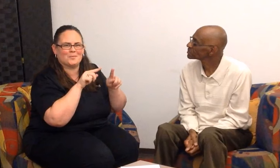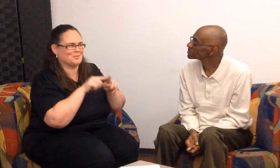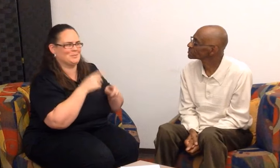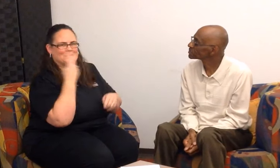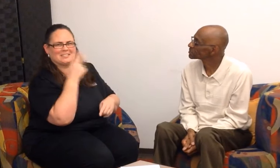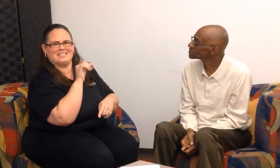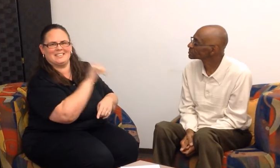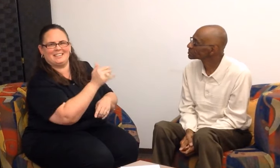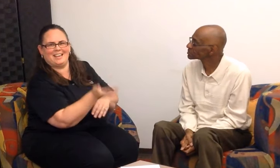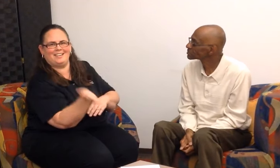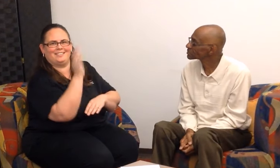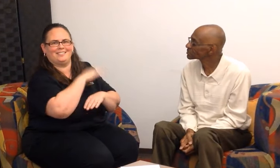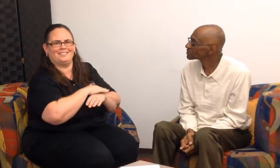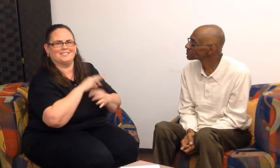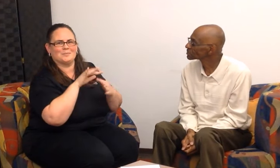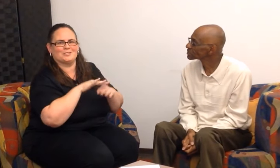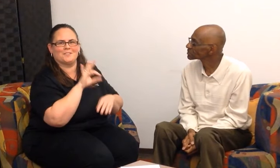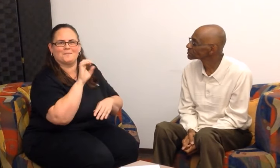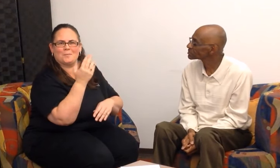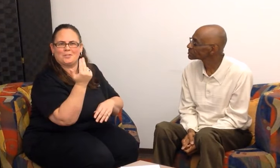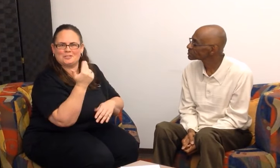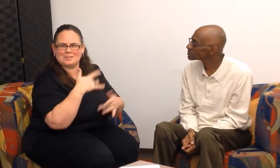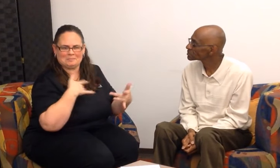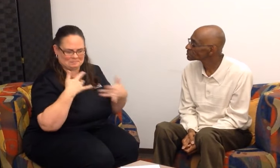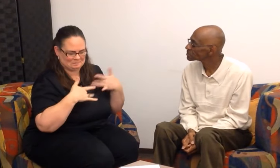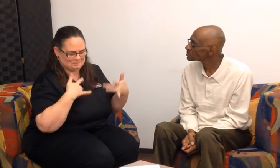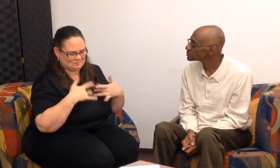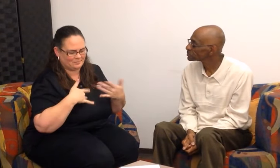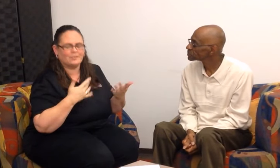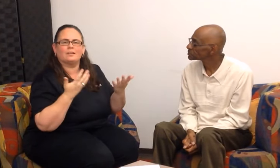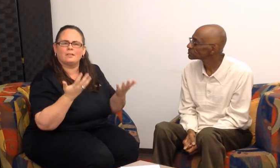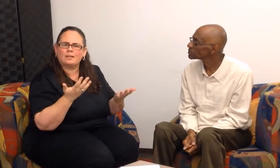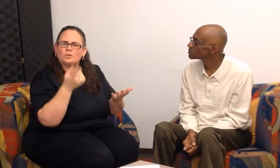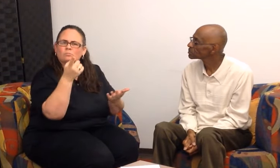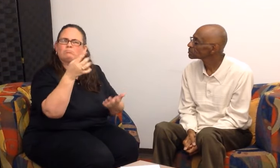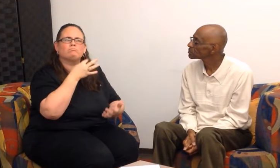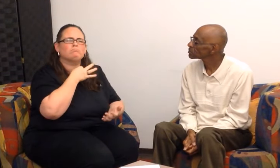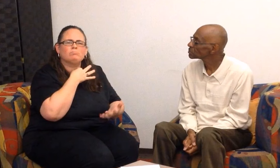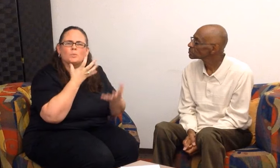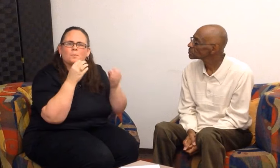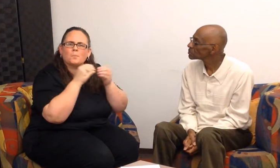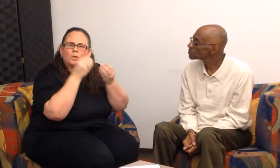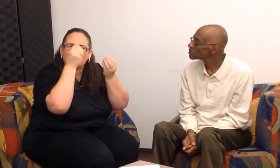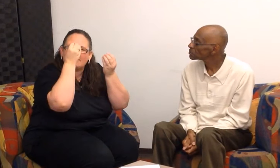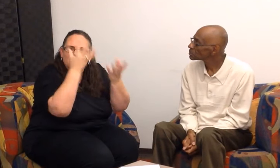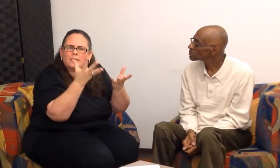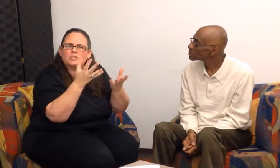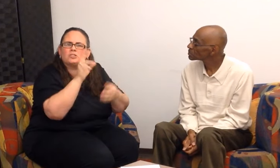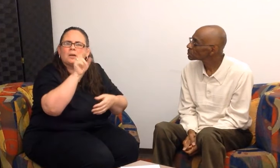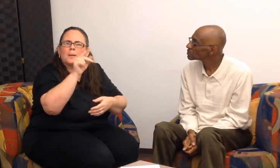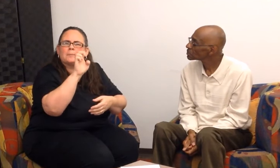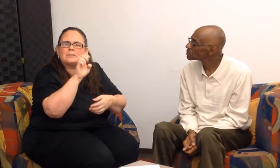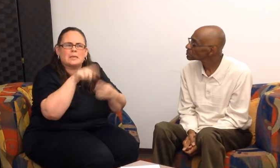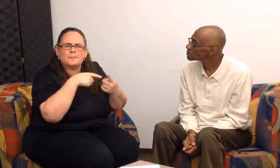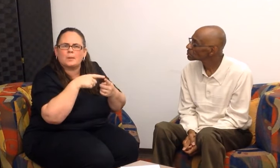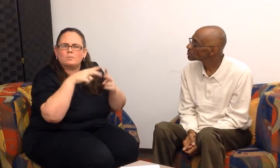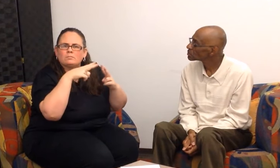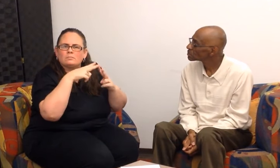I am really looking forward to both events. I am certainly looking forward to those all-day events as well. For more information and updates on both